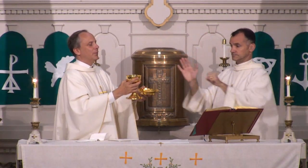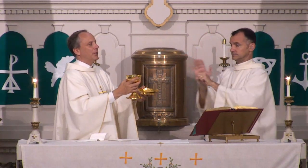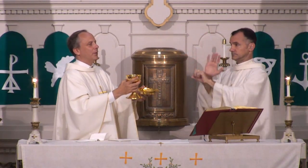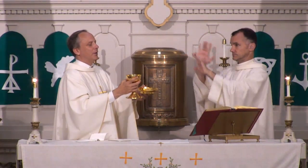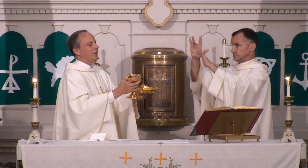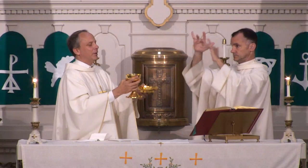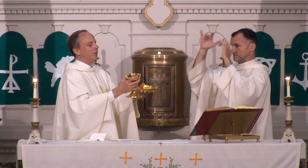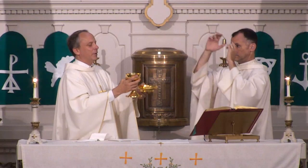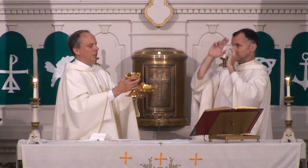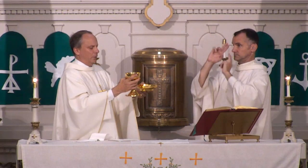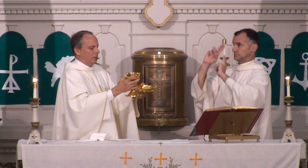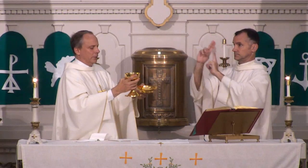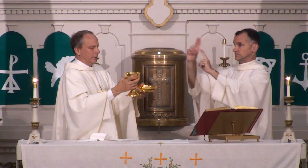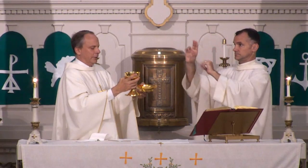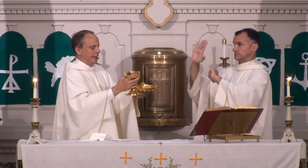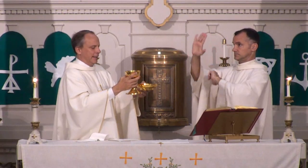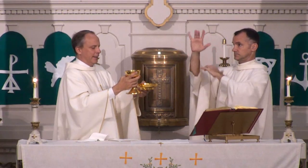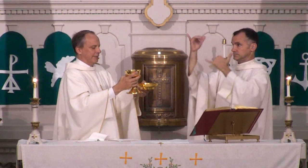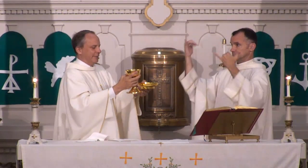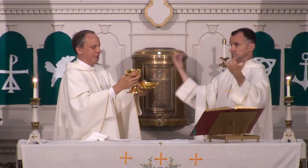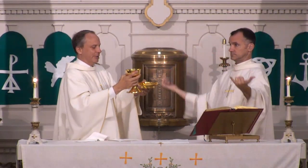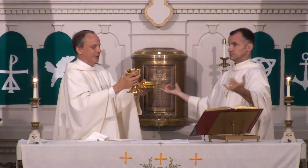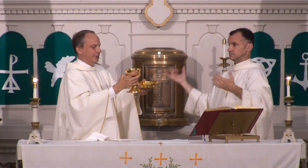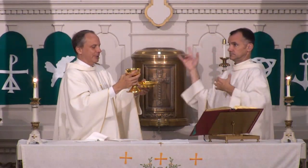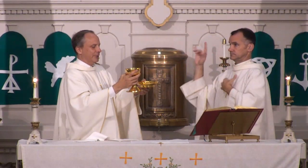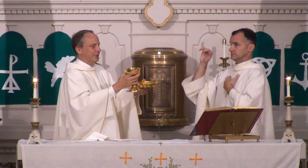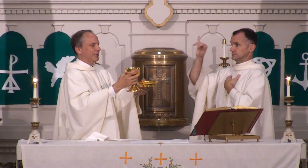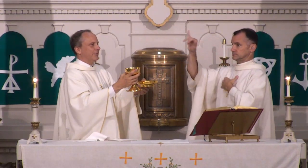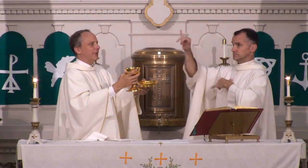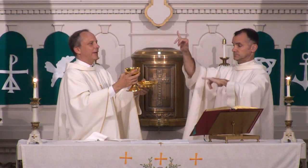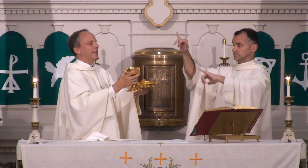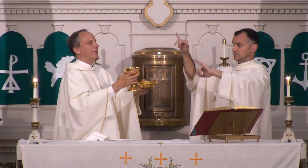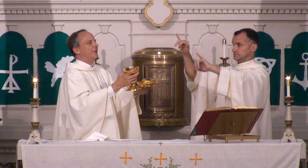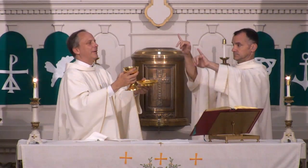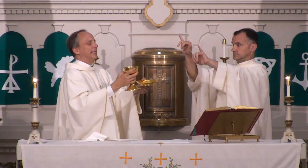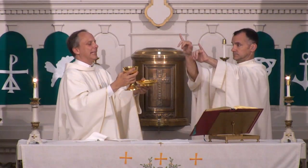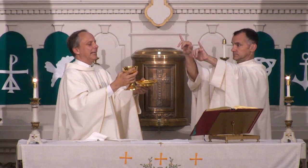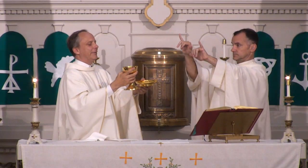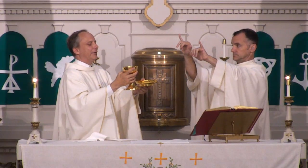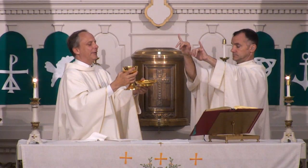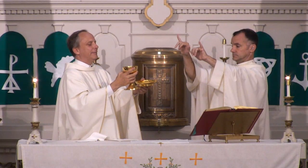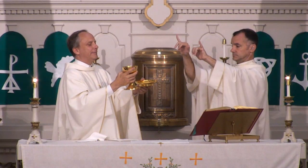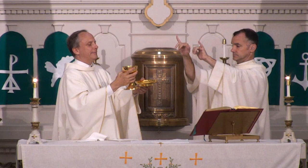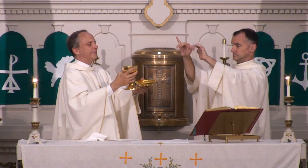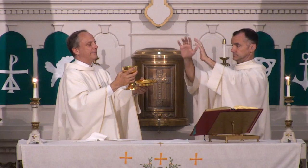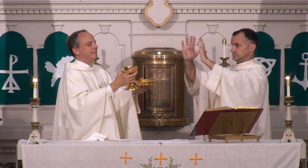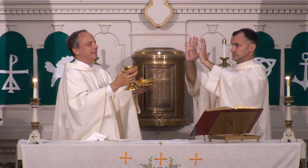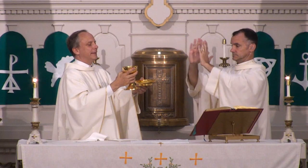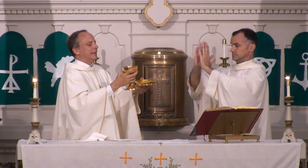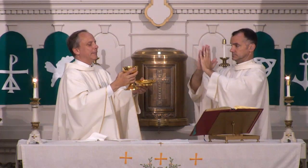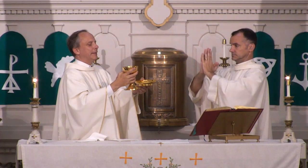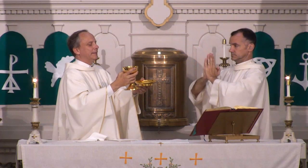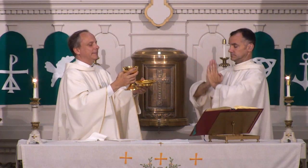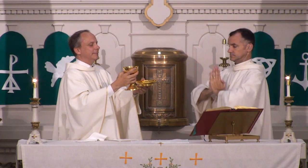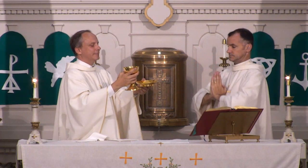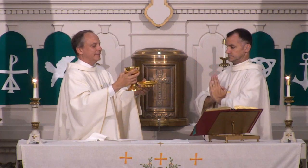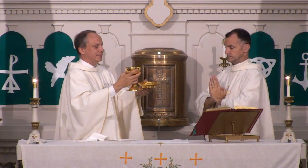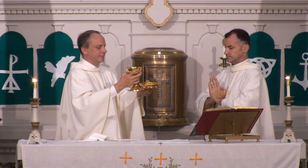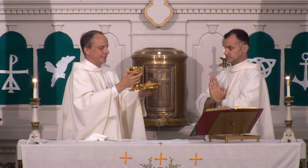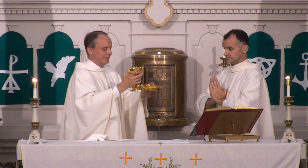Spirit, all glory and honor is yours, forever and ever. Amen.